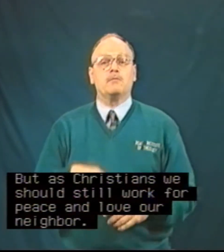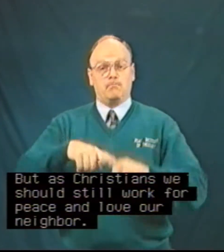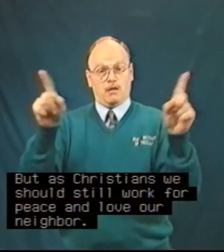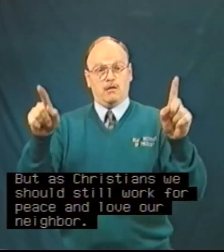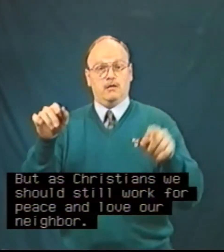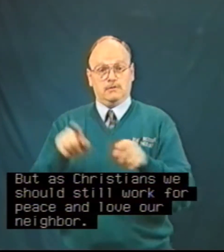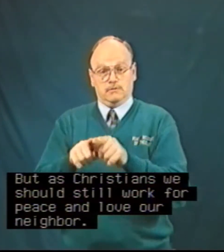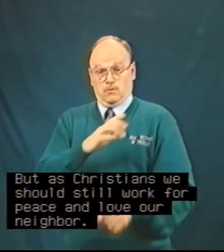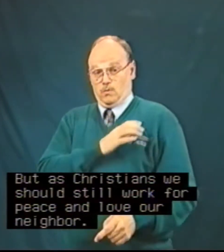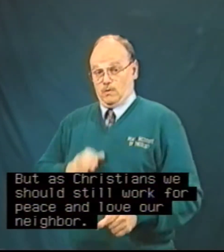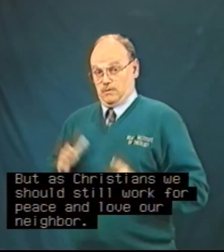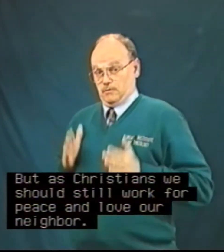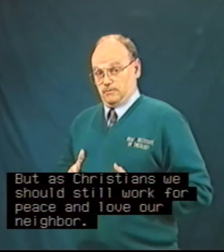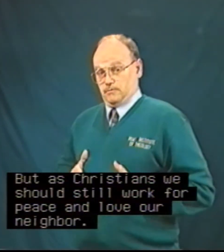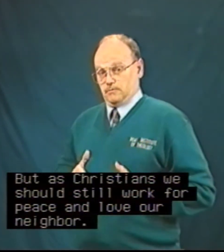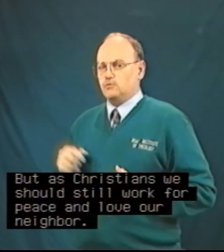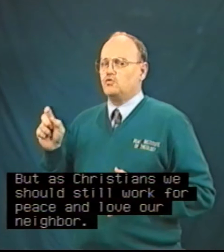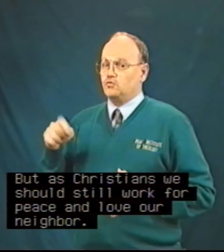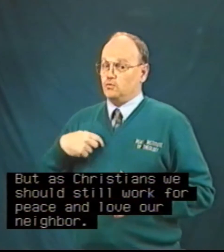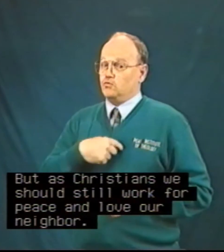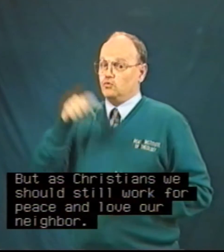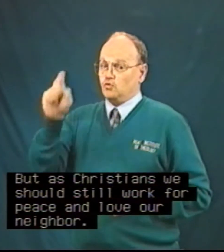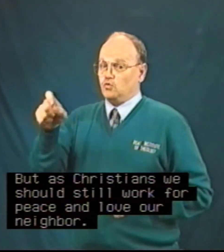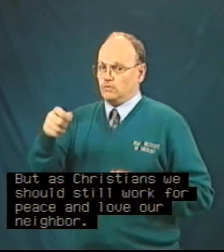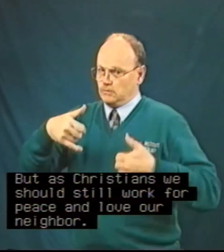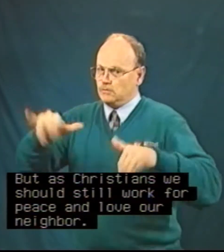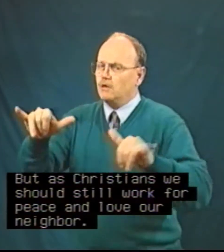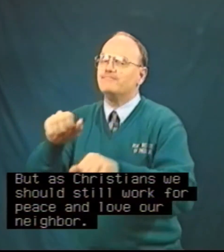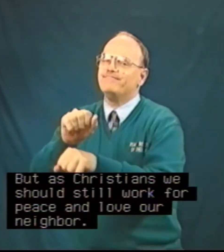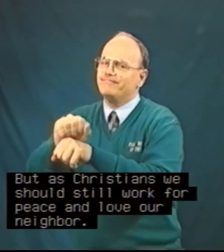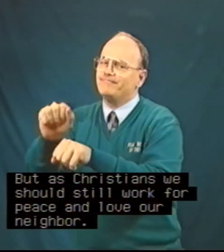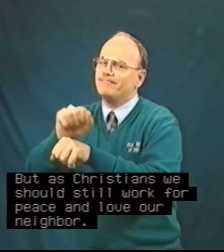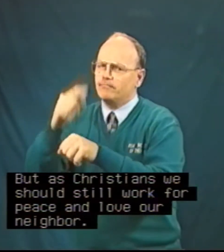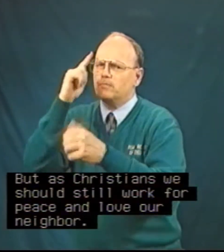But as Christians, we should still work for peace and love our neighbor.